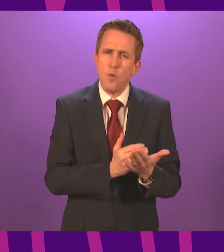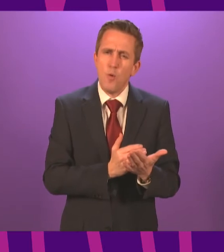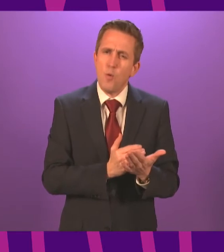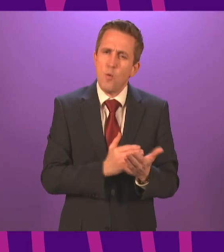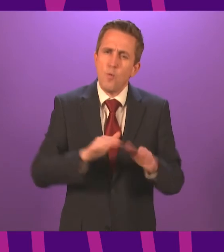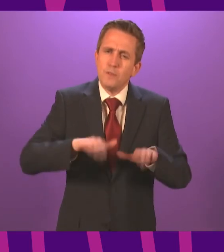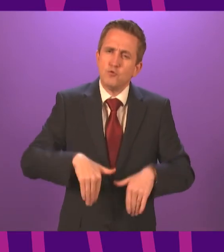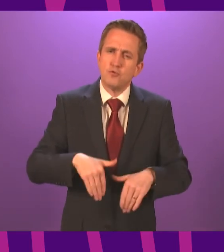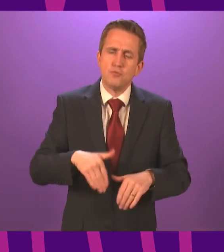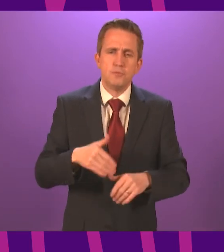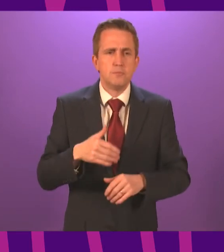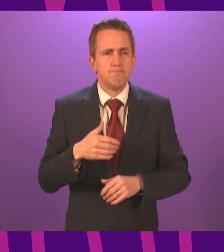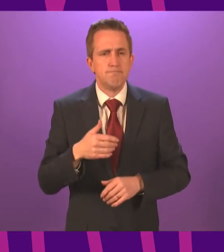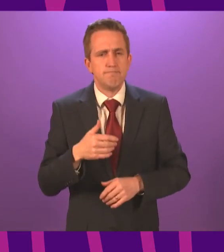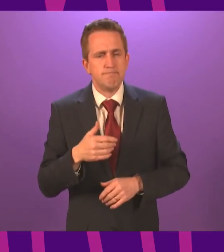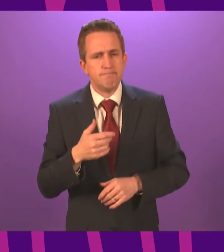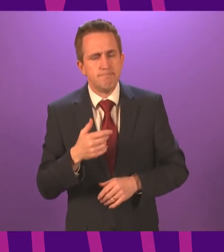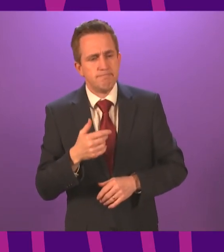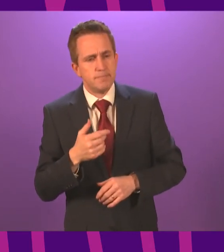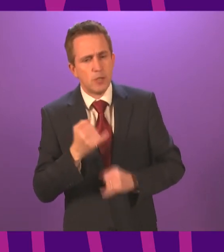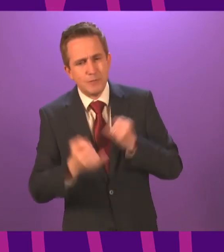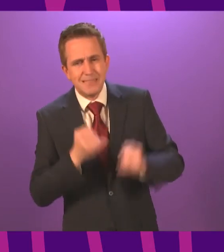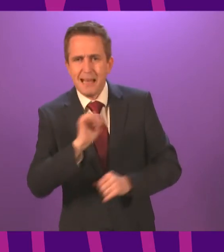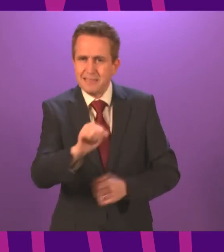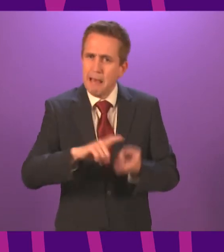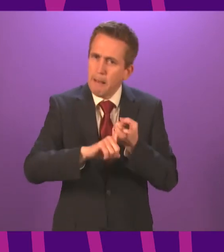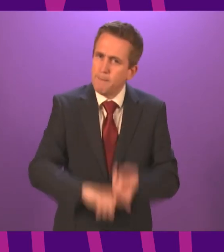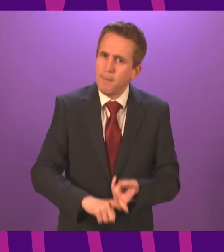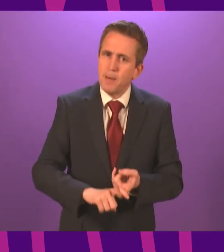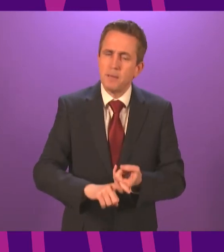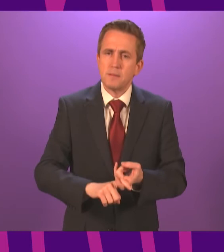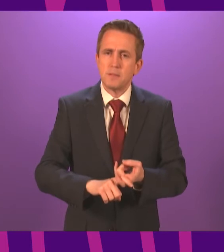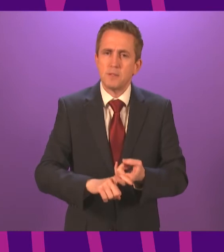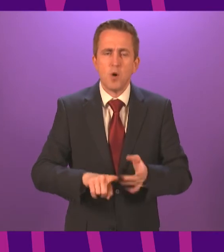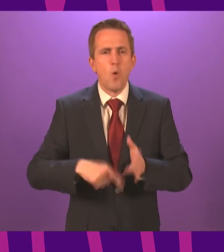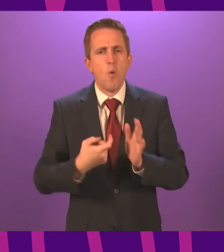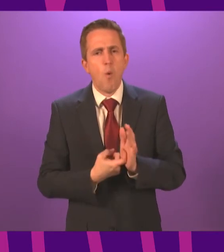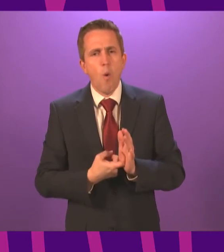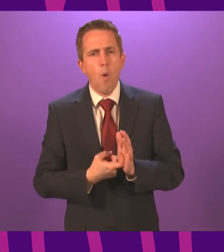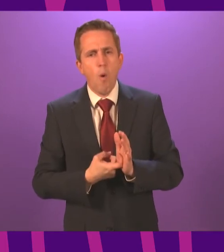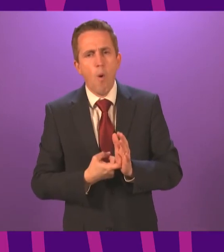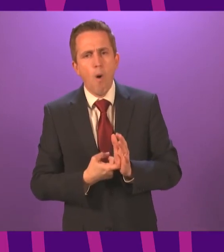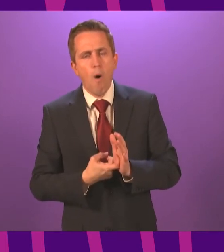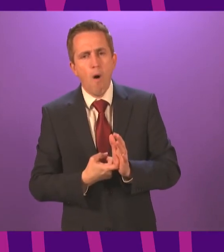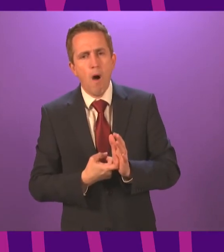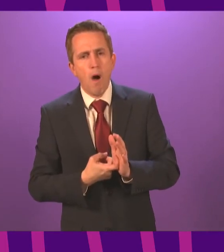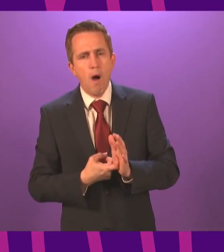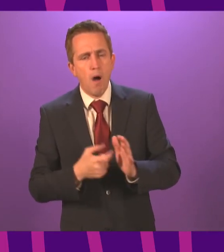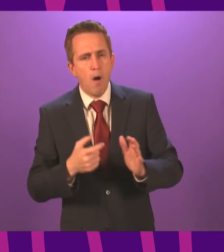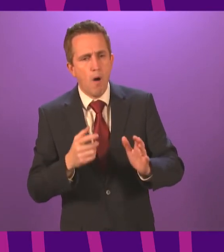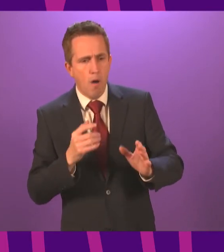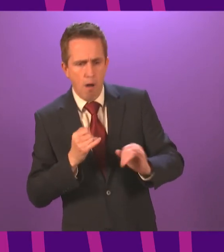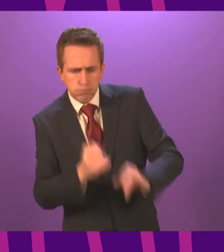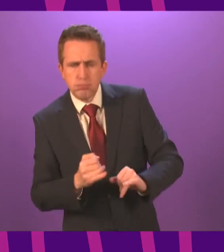that suggests to them that their commitment and action, or for that matter, inaction, is not valued.